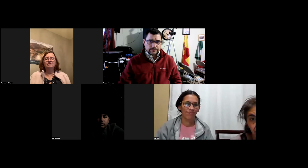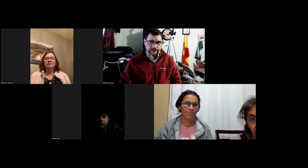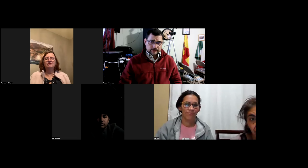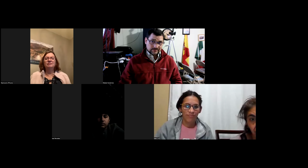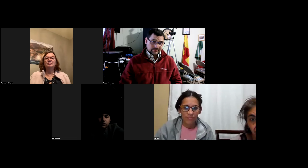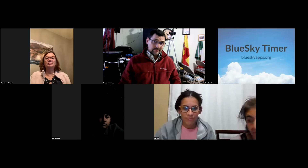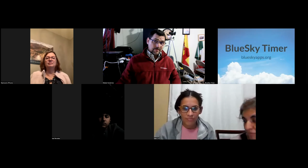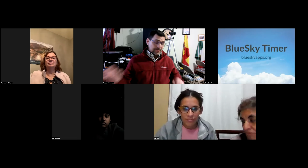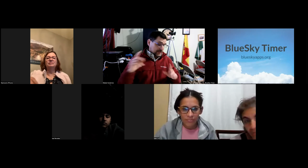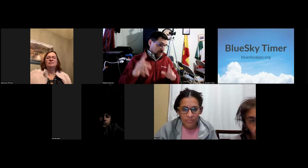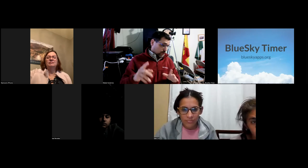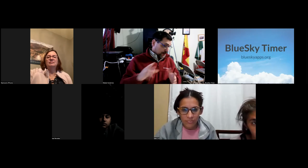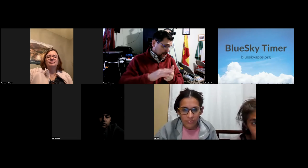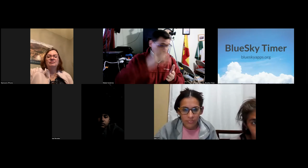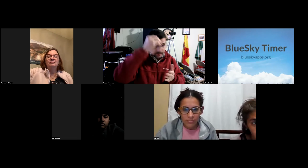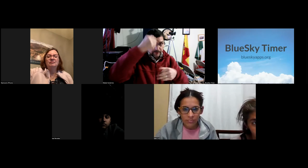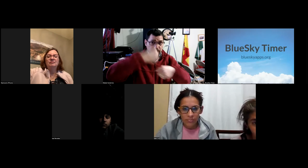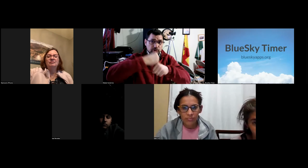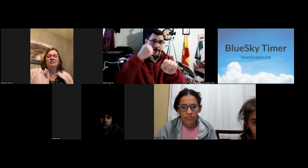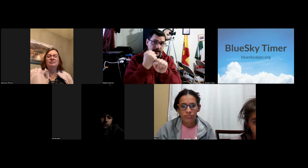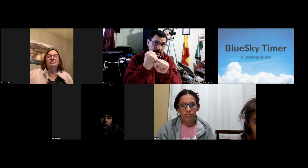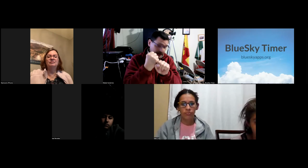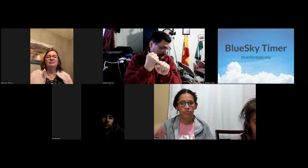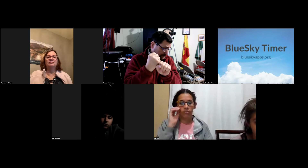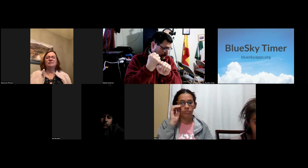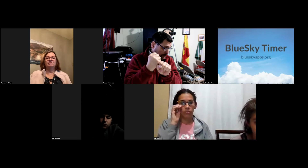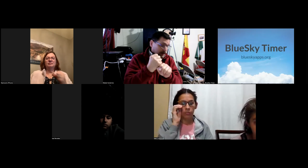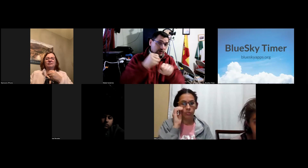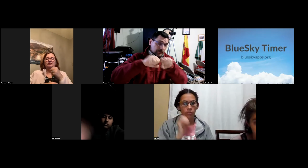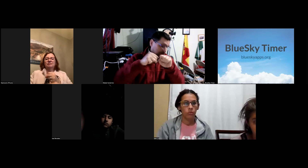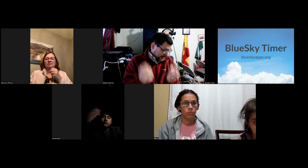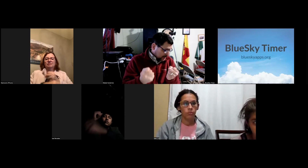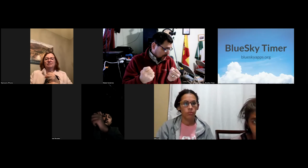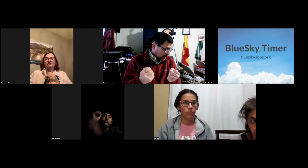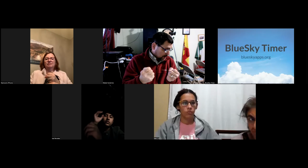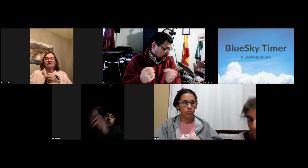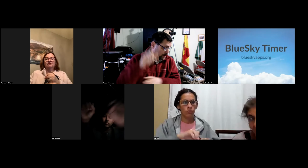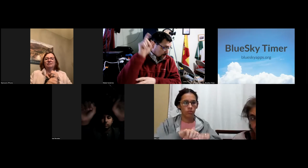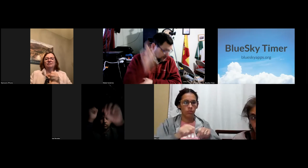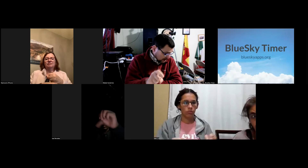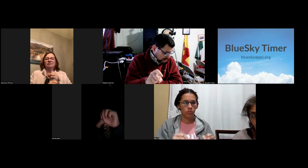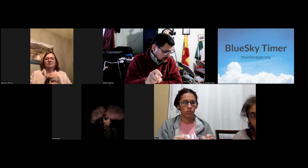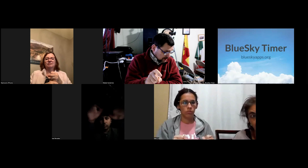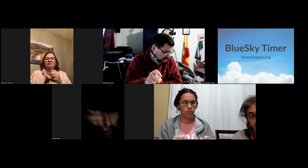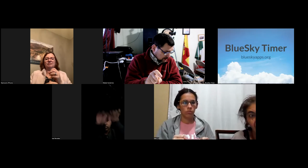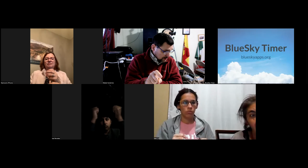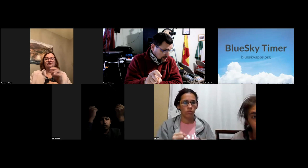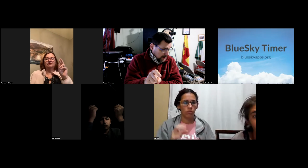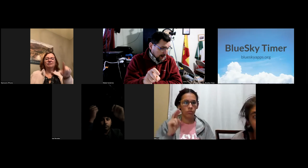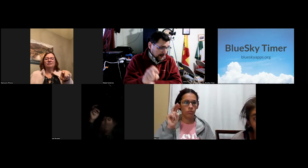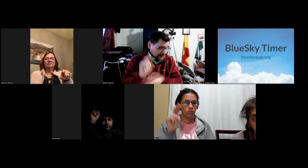So we learned the verb to make, to break, must,